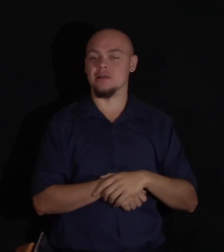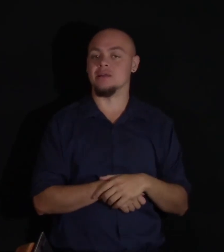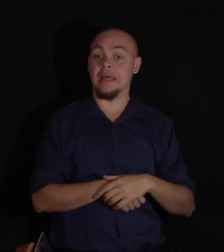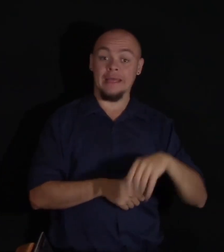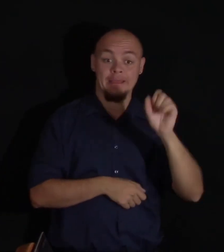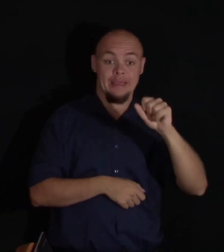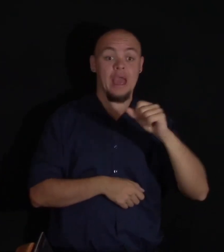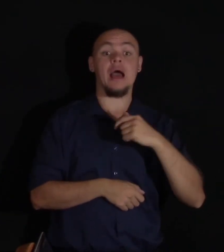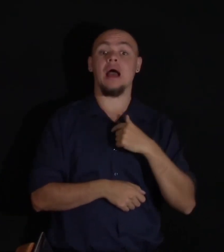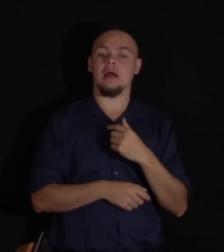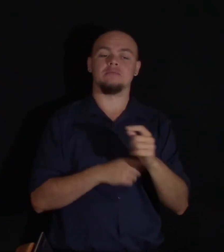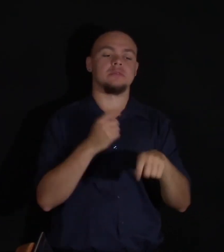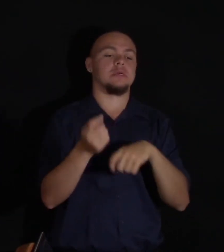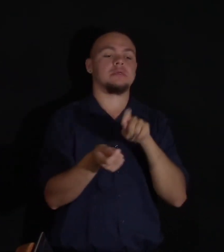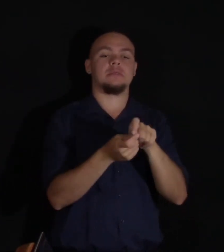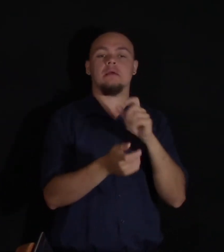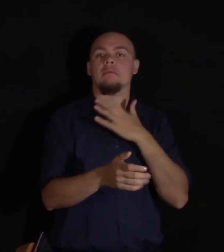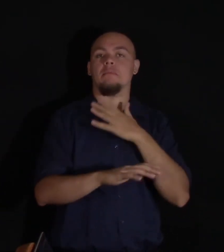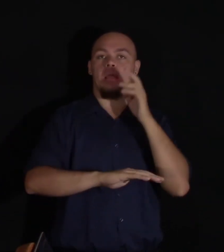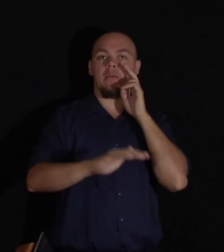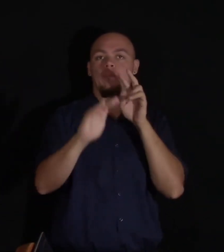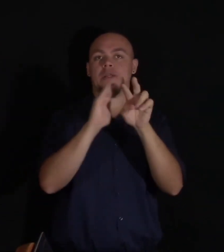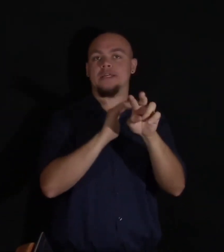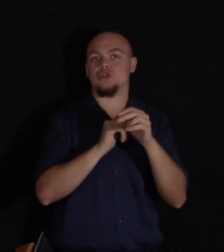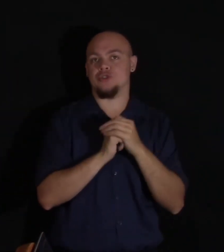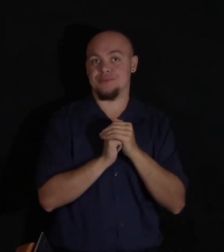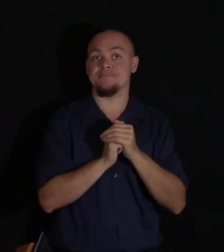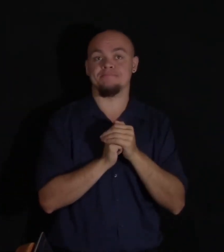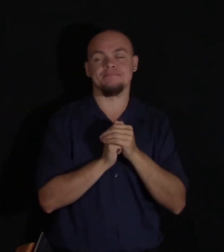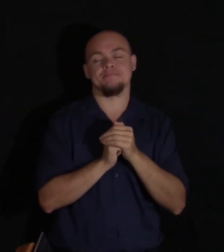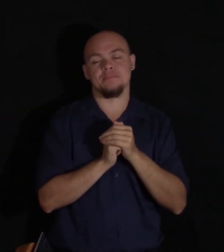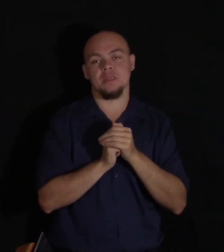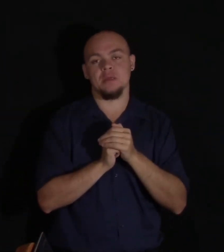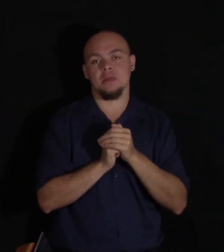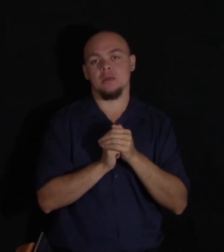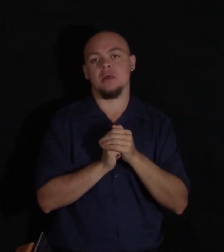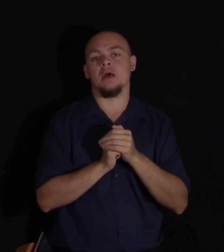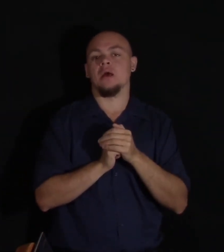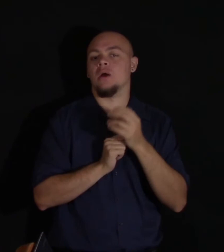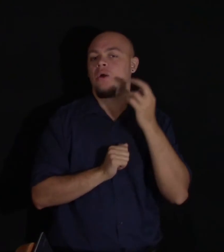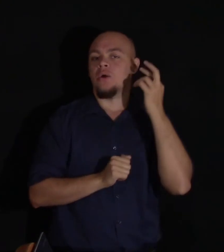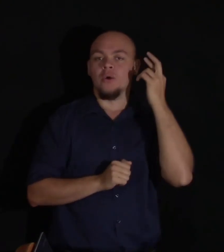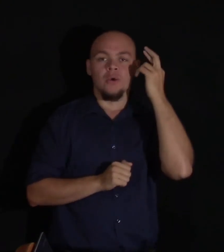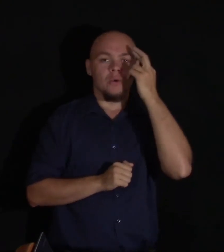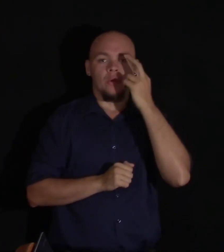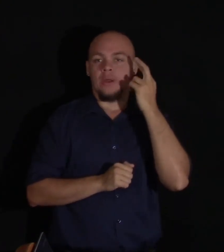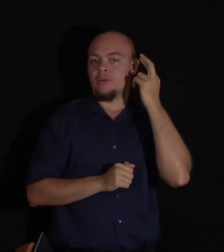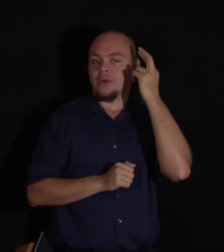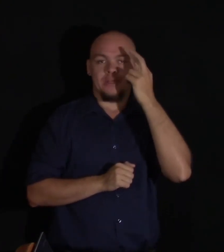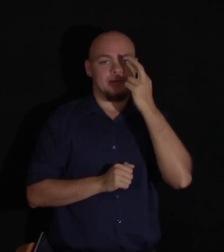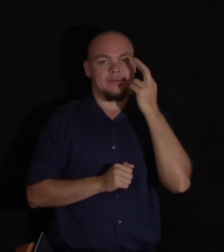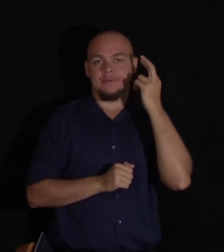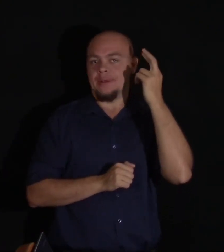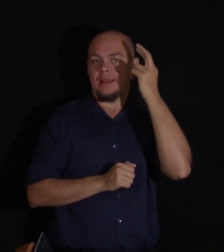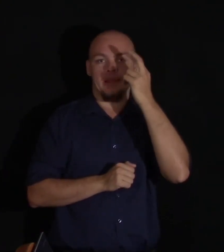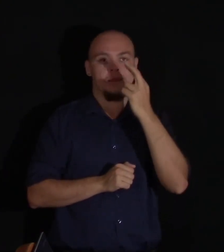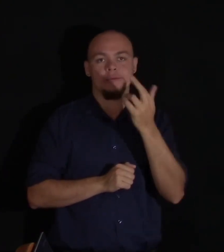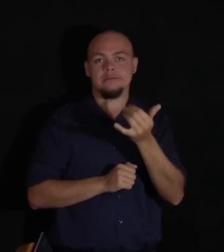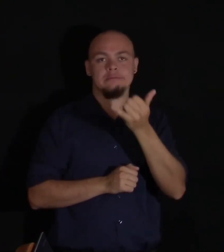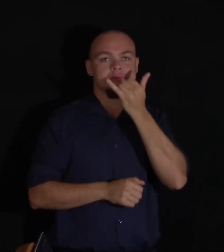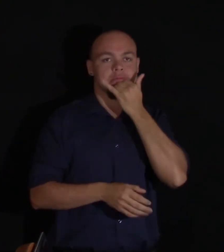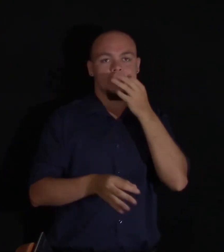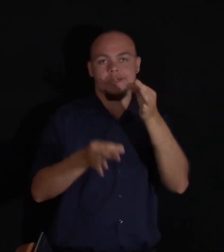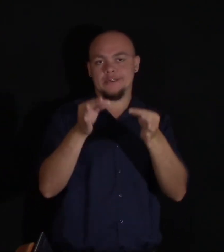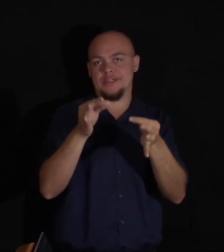Yeah, exactly how I predicted. Yeah. So we wouldn't even realize that we end up in a wrong